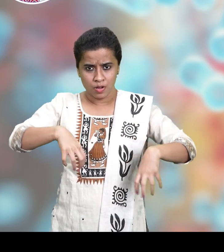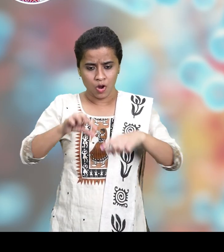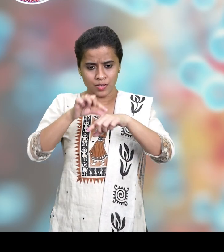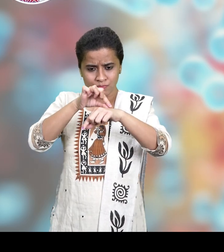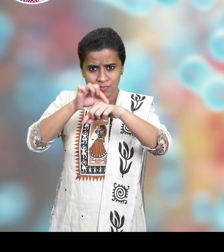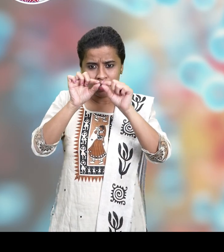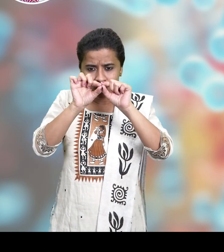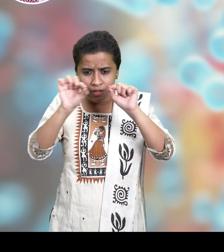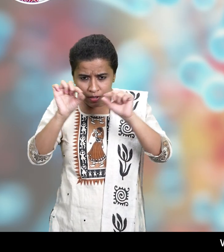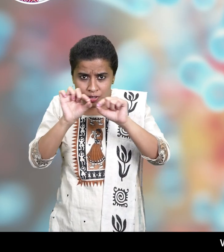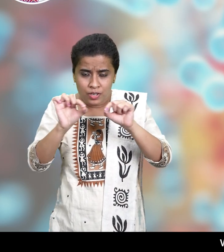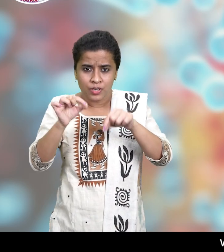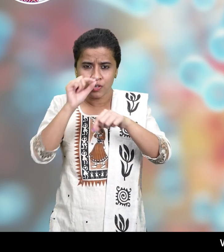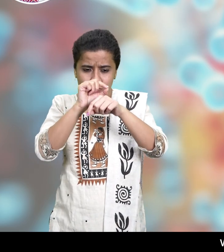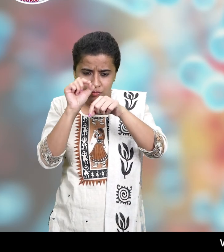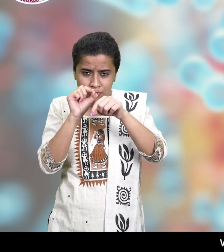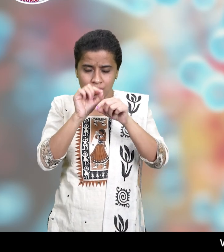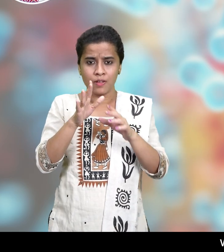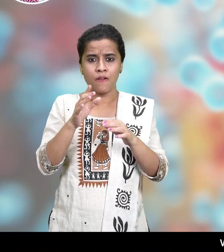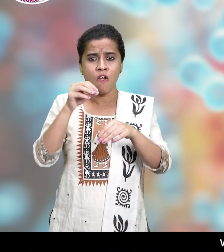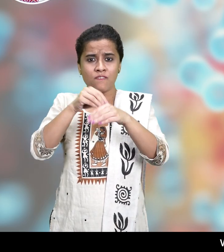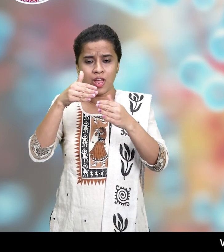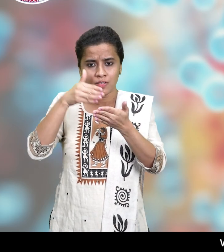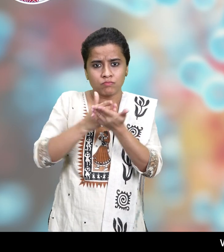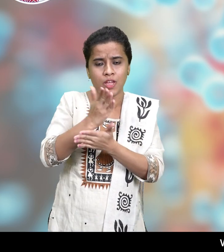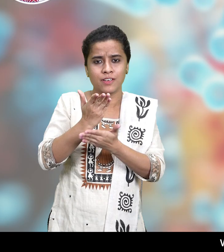tissues where they could go.